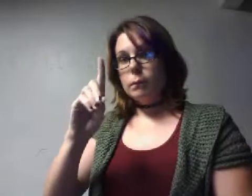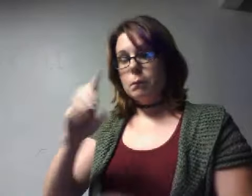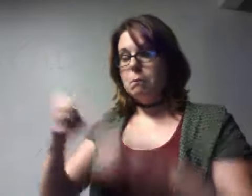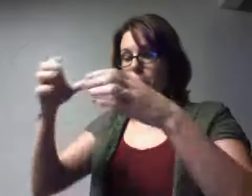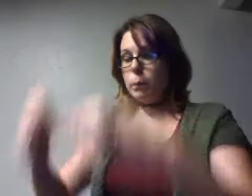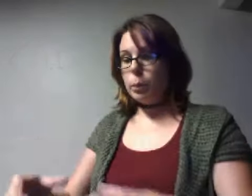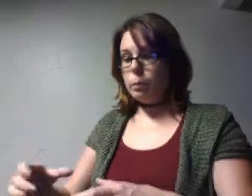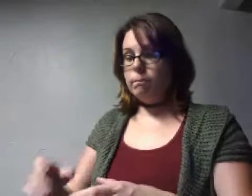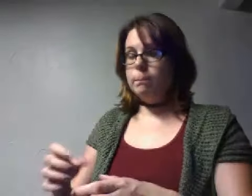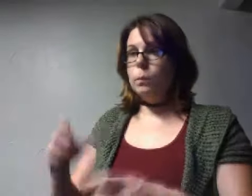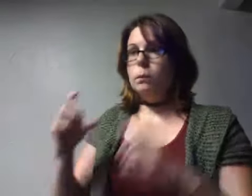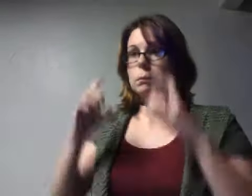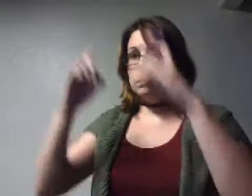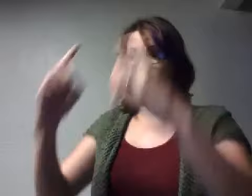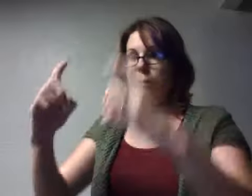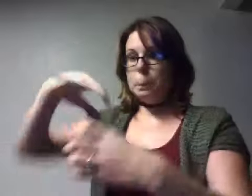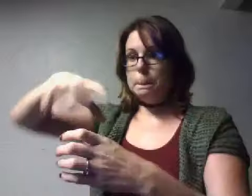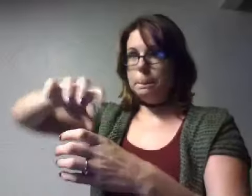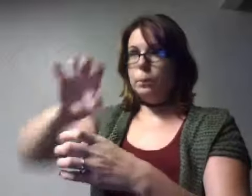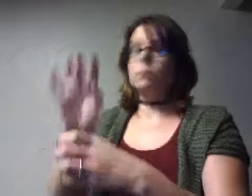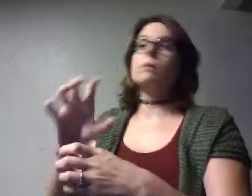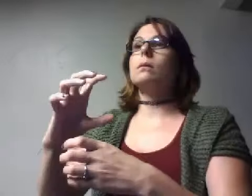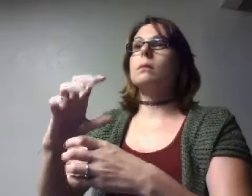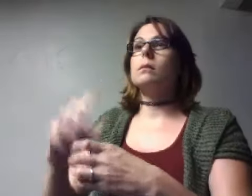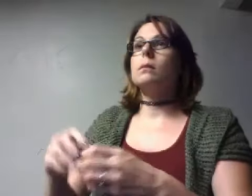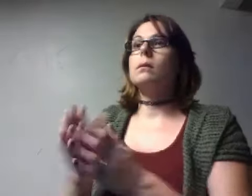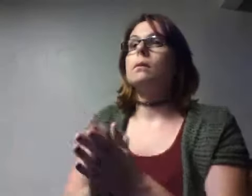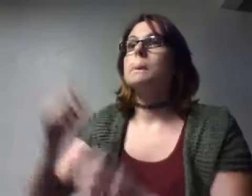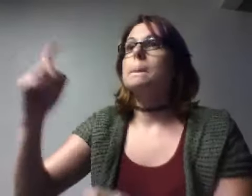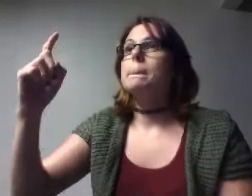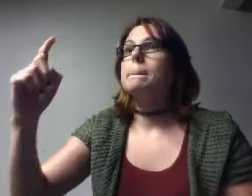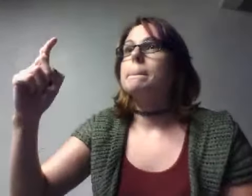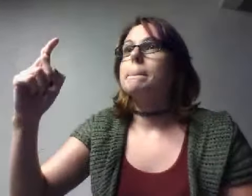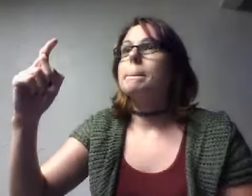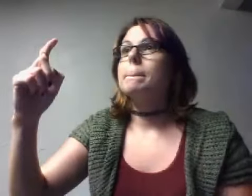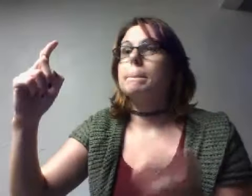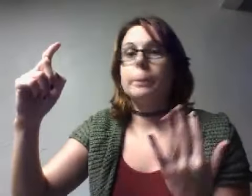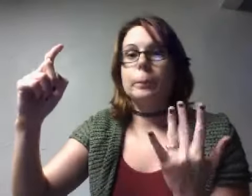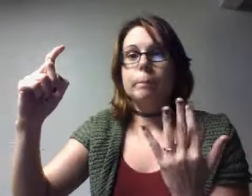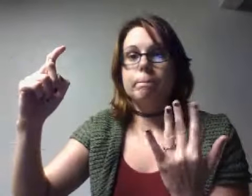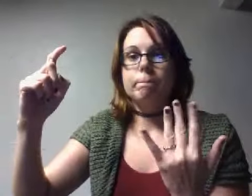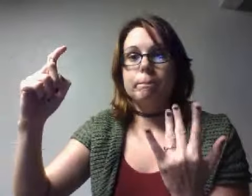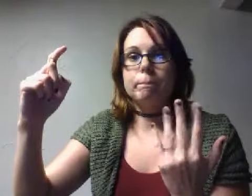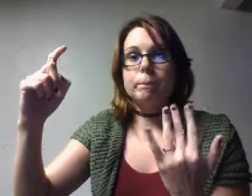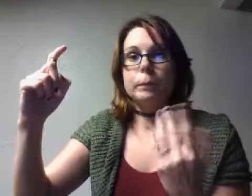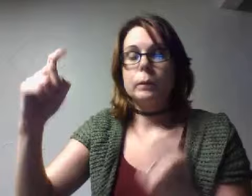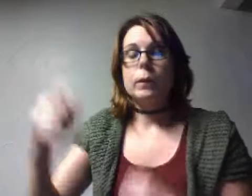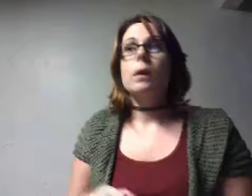these storms to roll in. And as he's sitting there with the camera on the tripod, he would use the bulb setting. And for those of you who don't